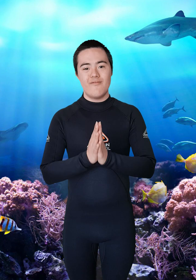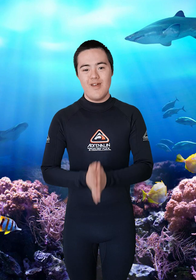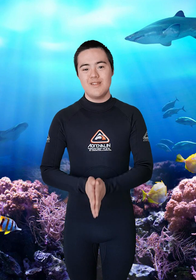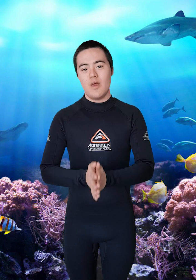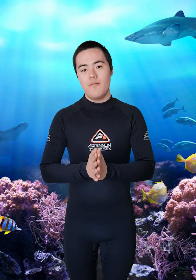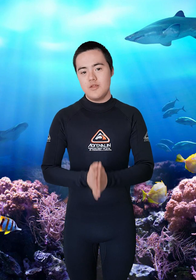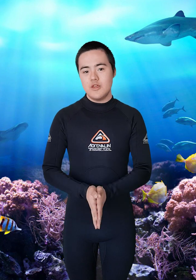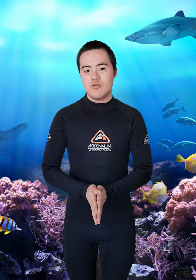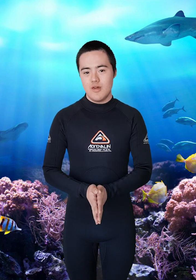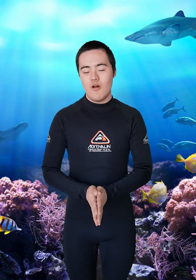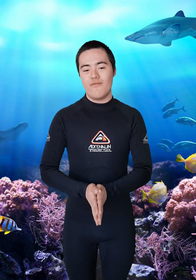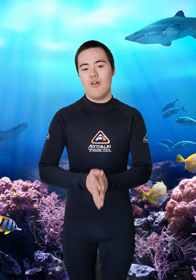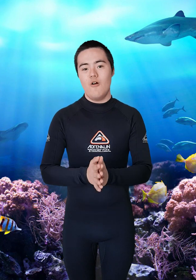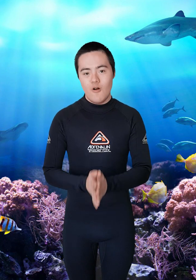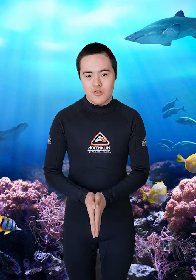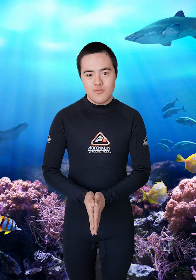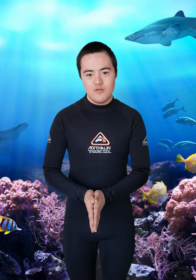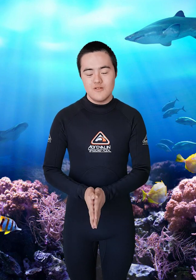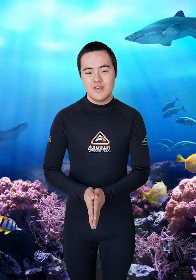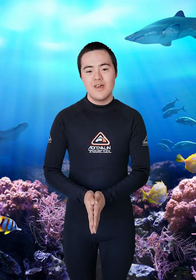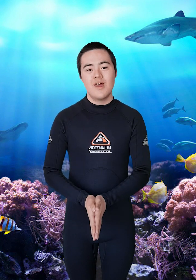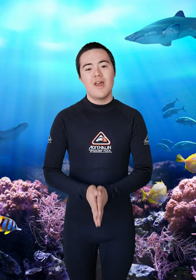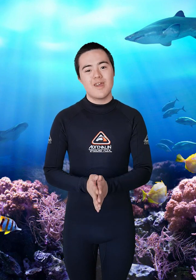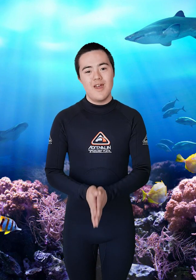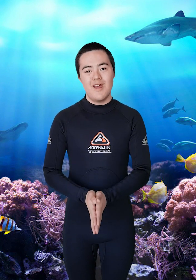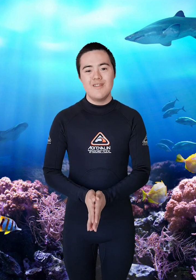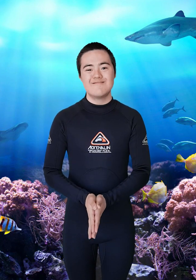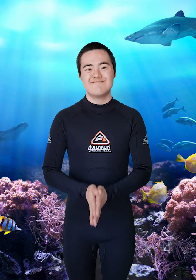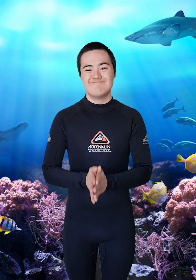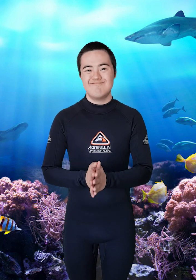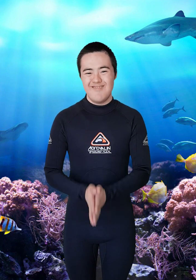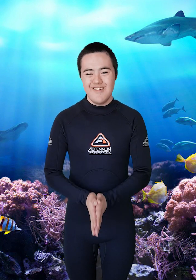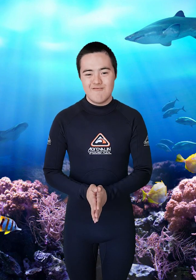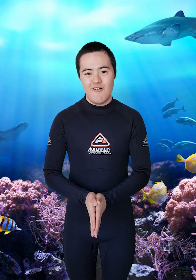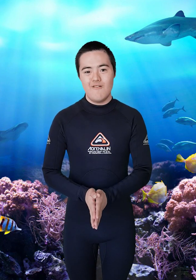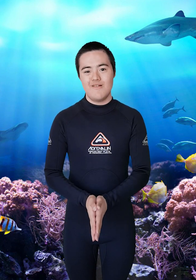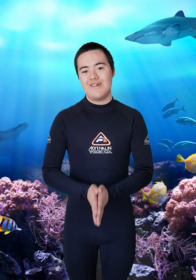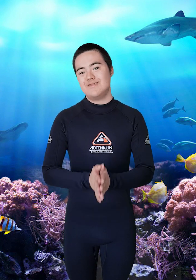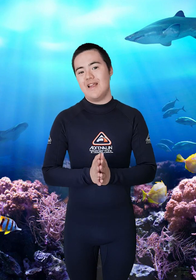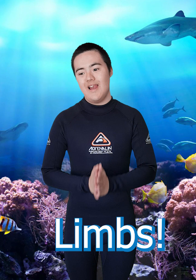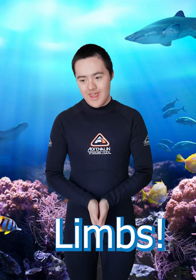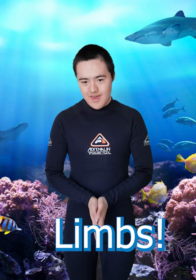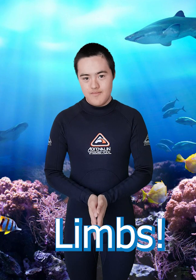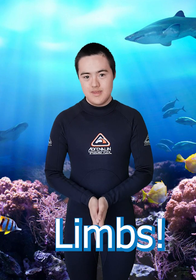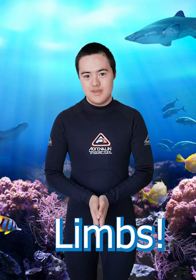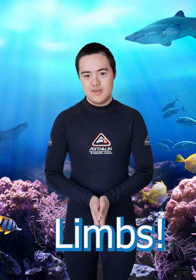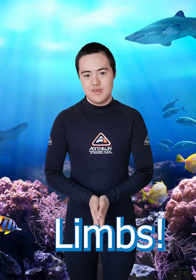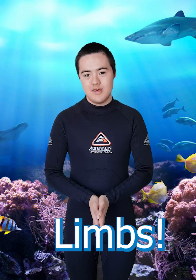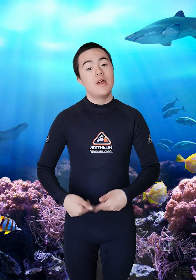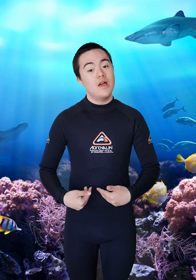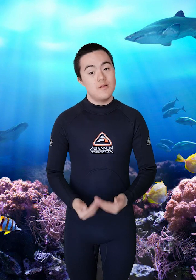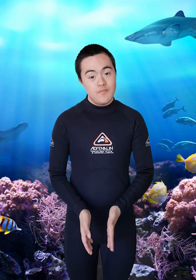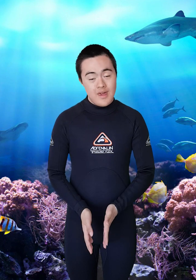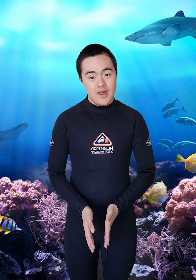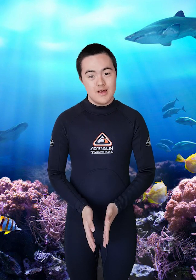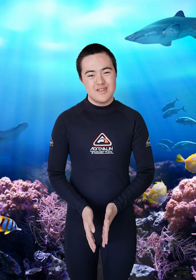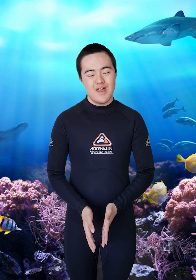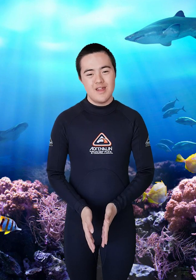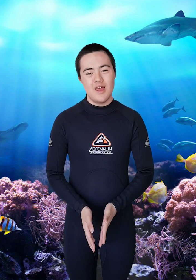defense magic trick of the octopus can regrow its limbs. It means that